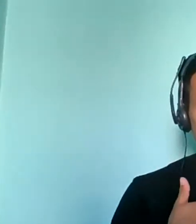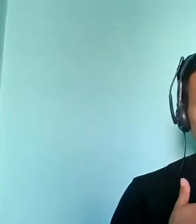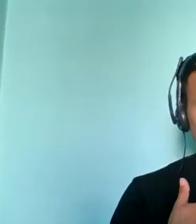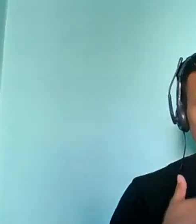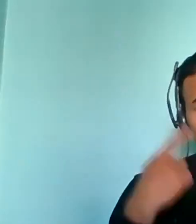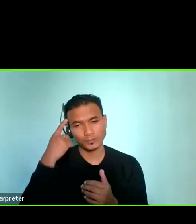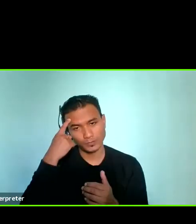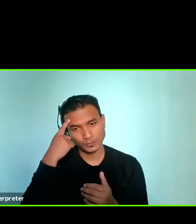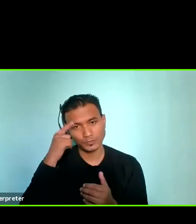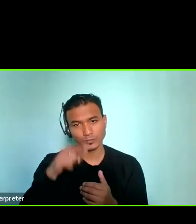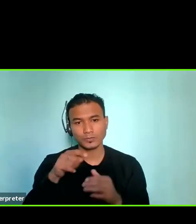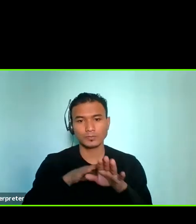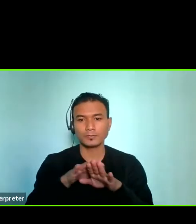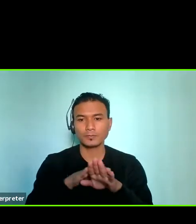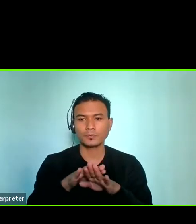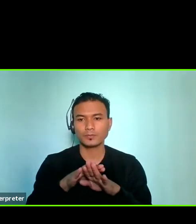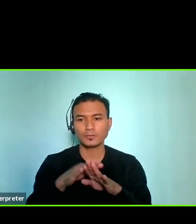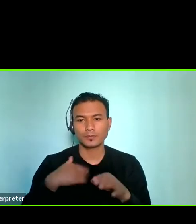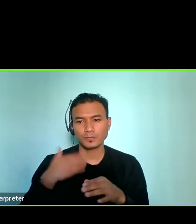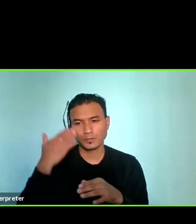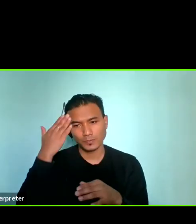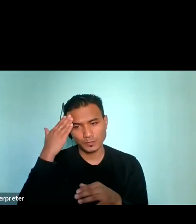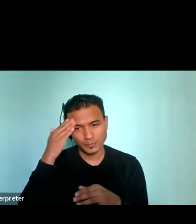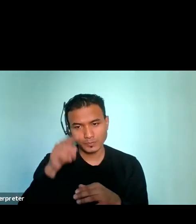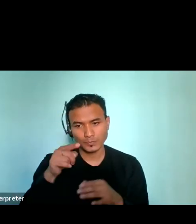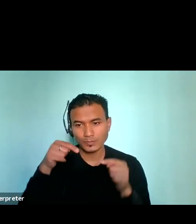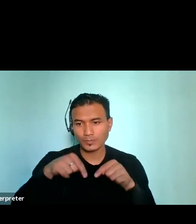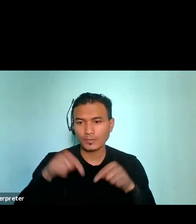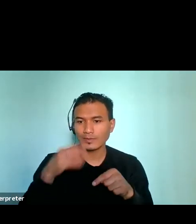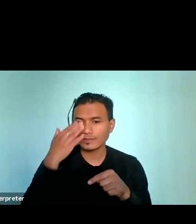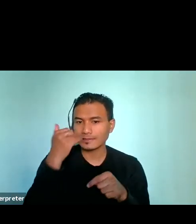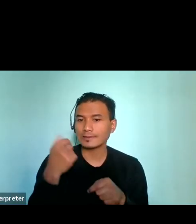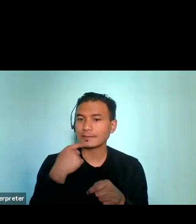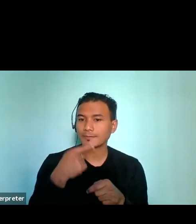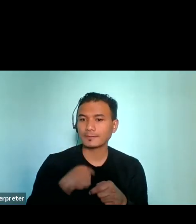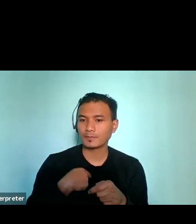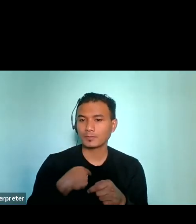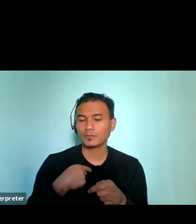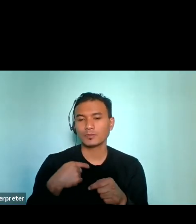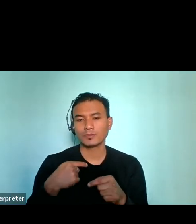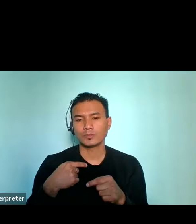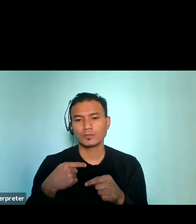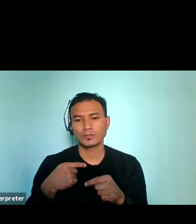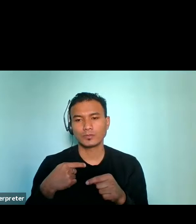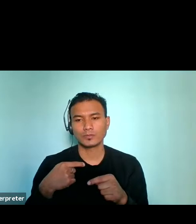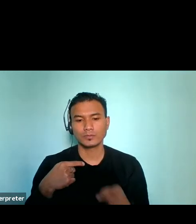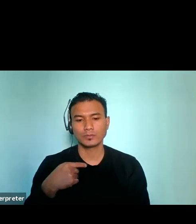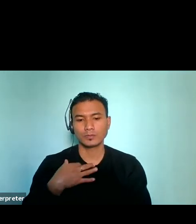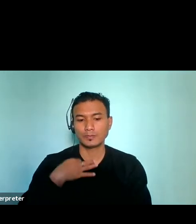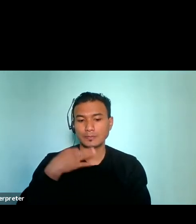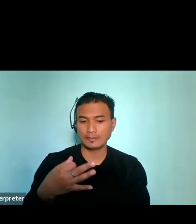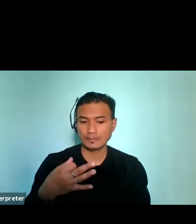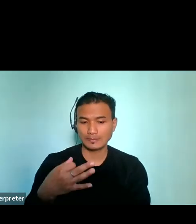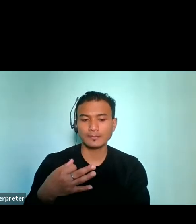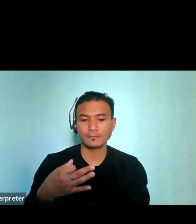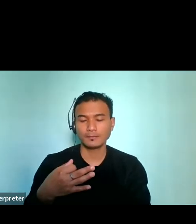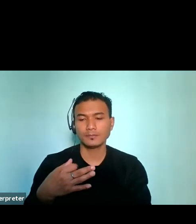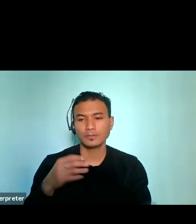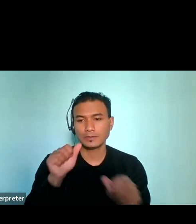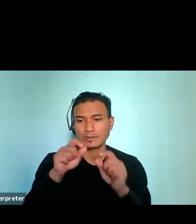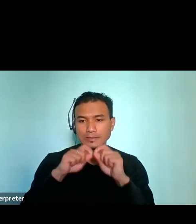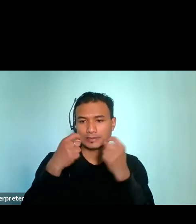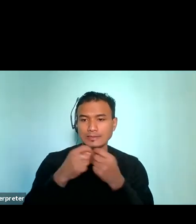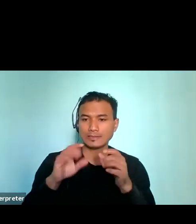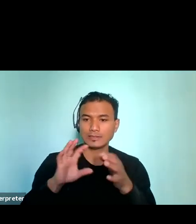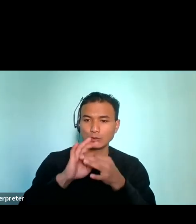So I think it is also an honor for me to be here because I am actually also representing this regional